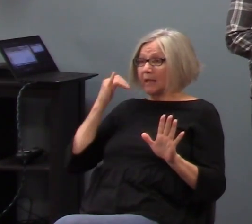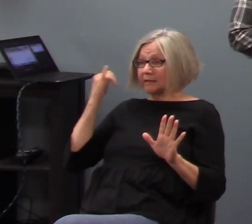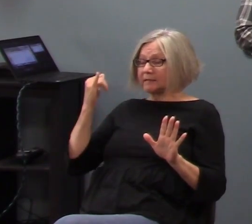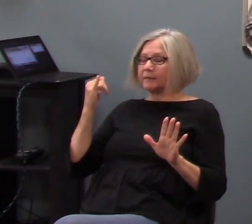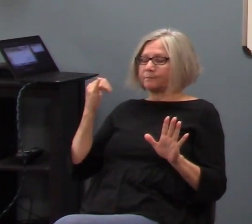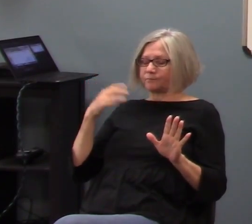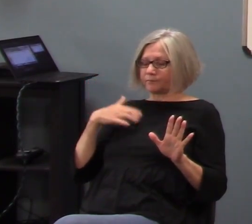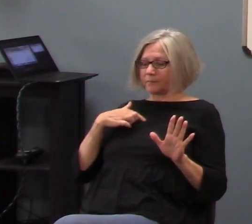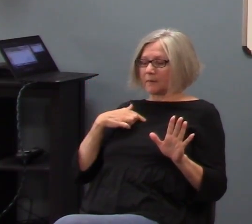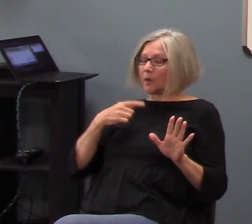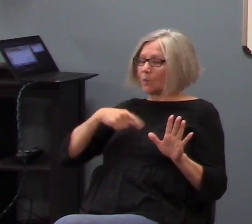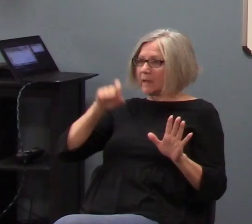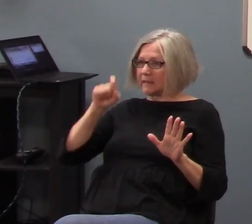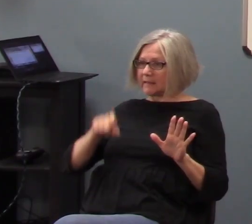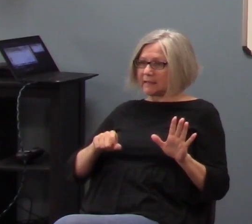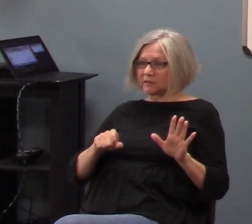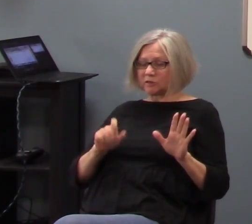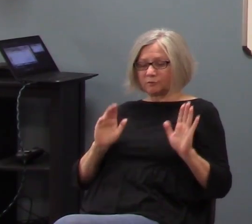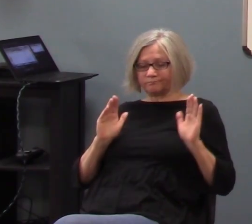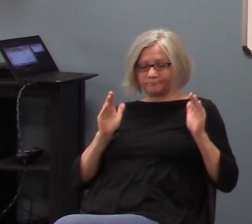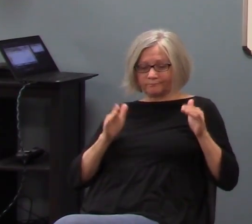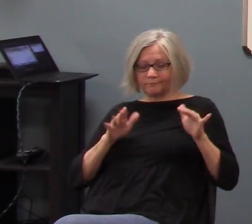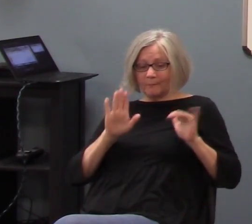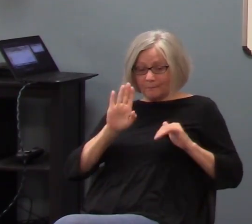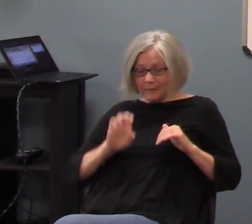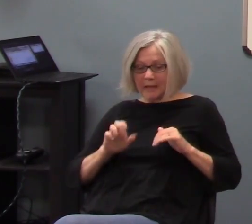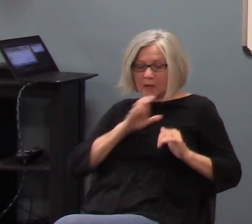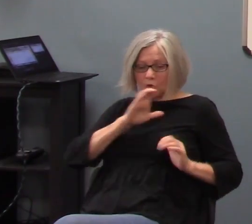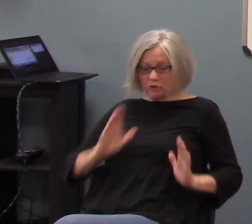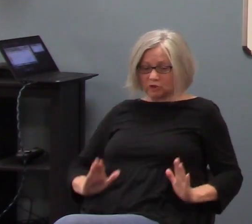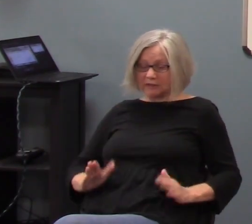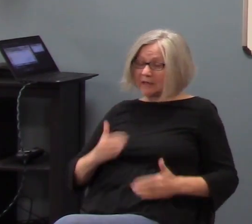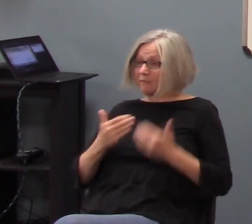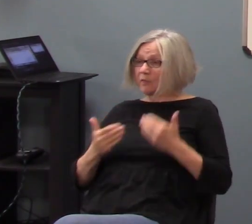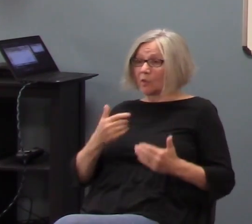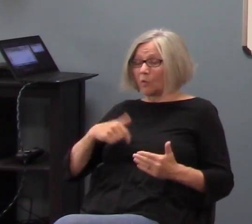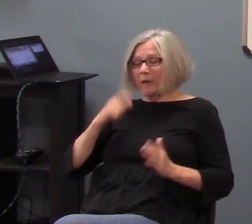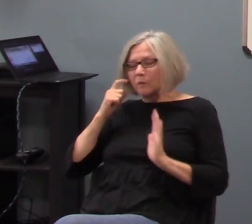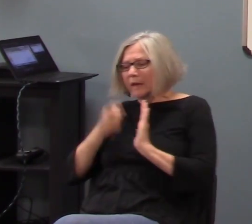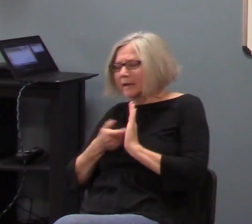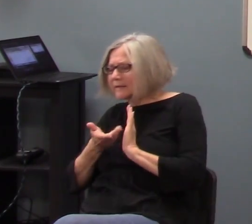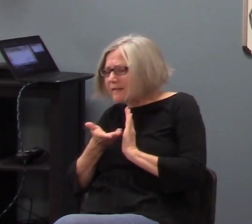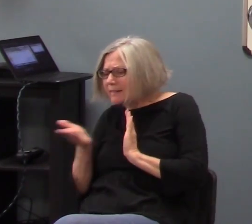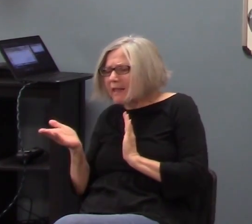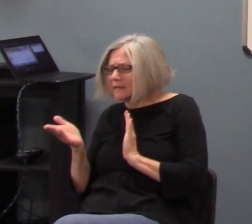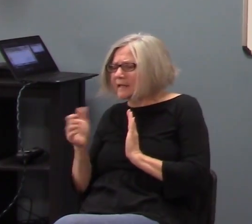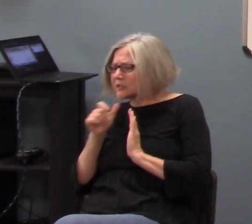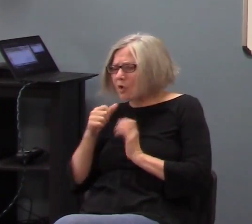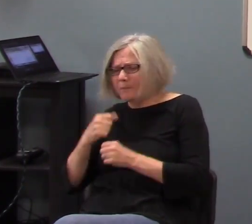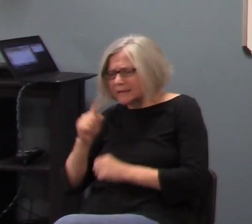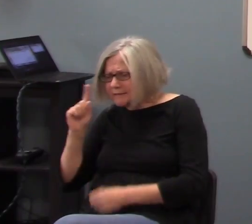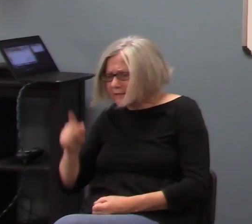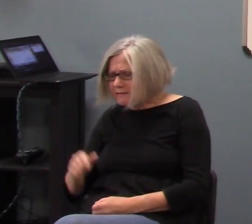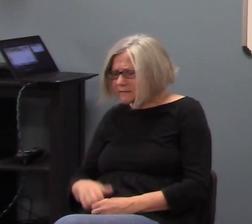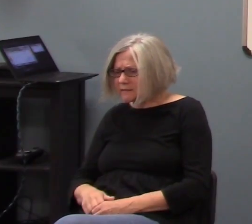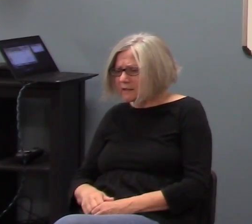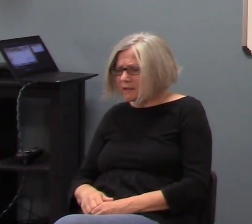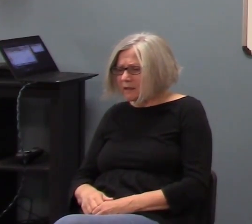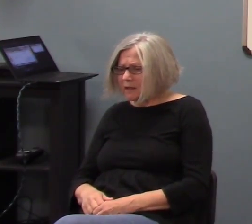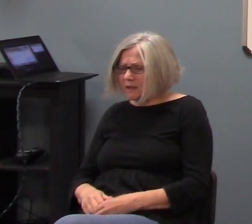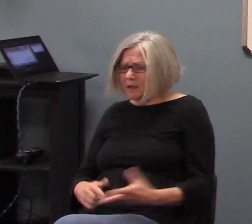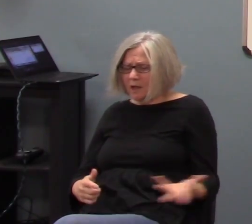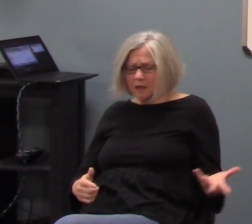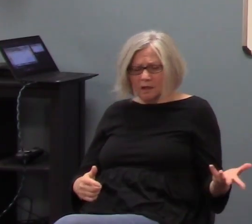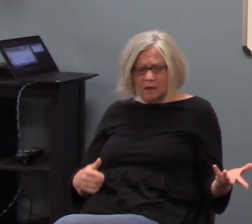first week, where we need to be Christians, even if we see stuff that doesn't make sense. And we're like, how could you believe this? Like, no. We need to be Christians all